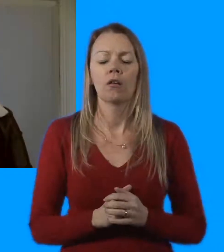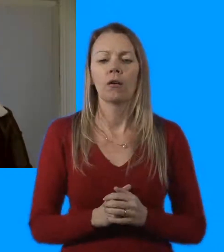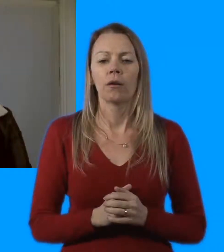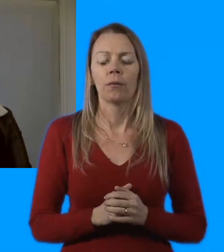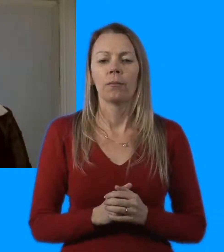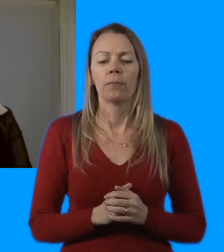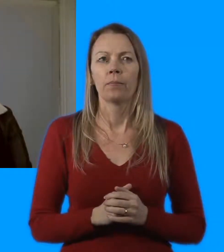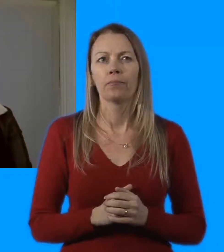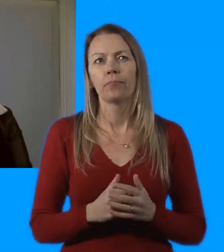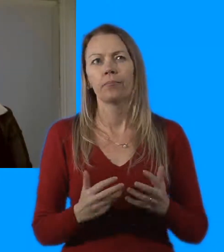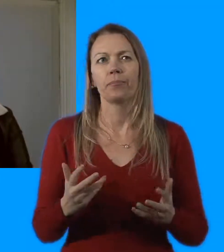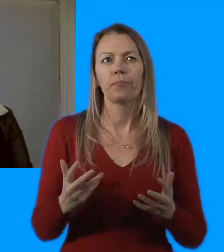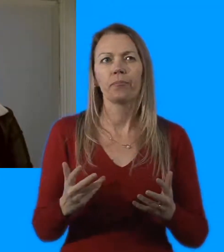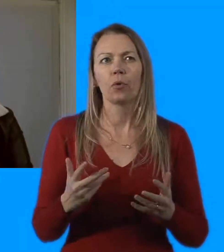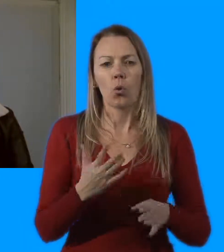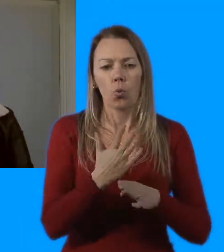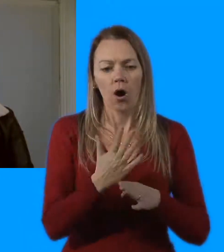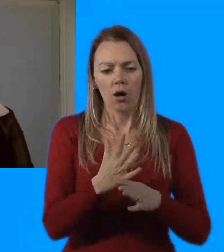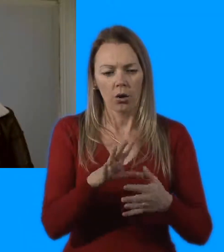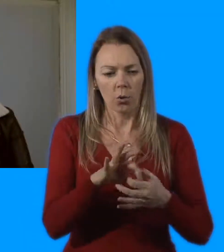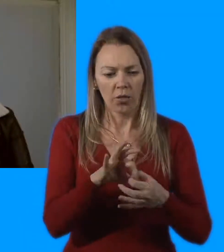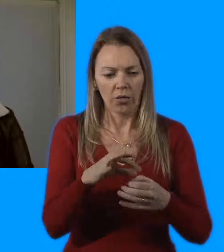definitely useful, and